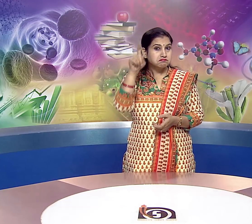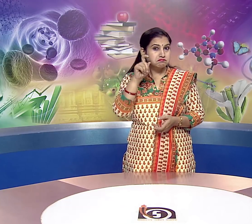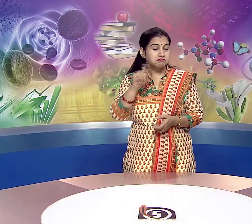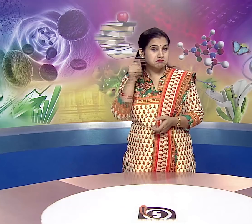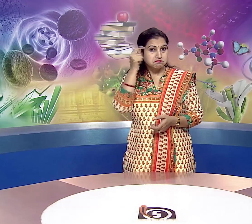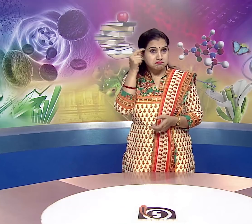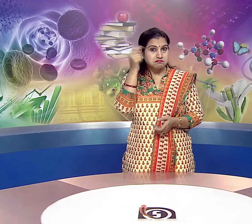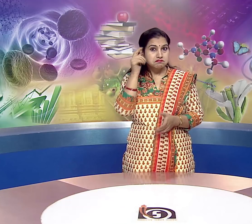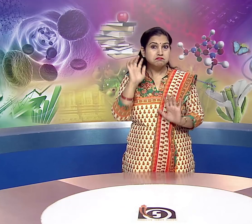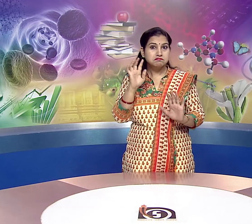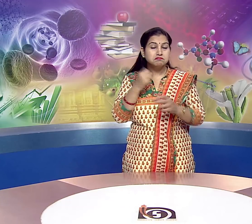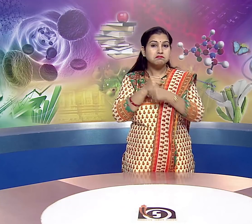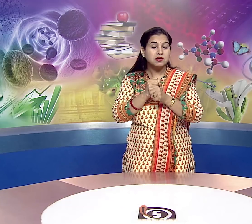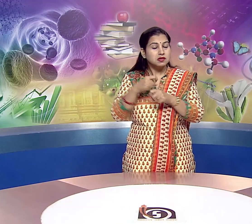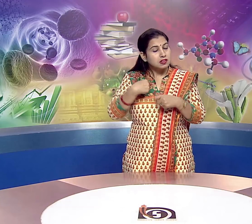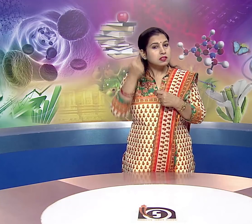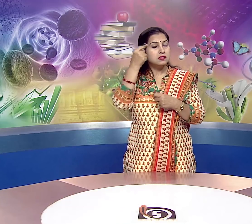and make statements